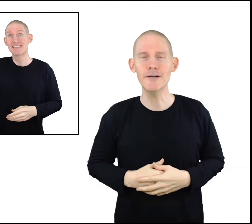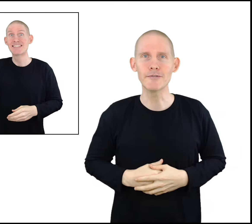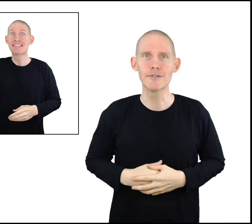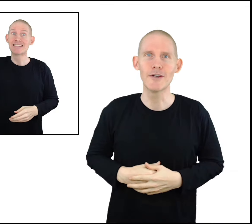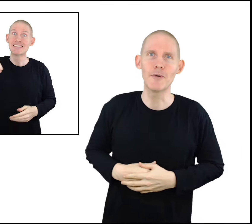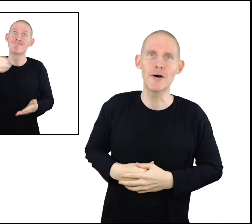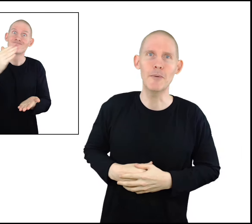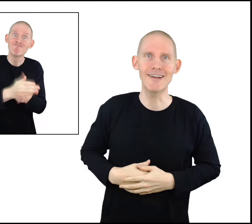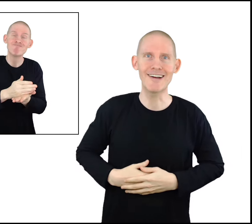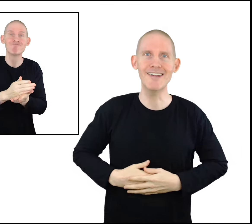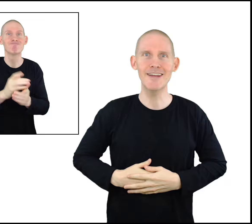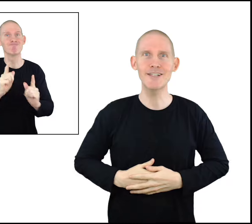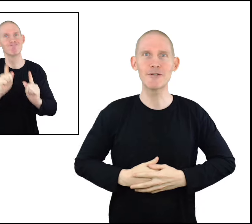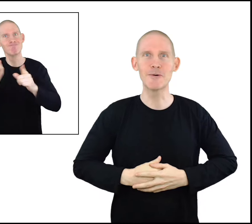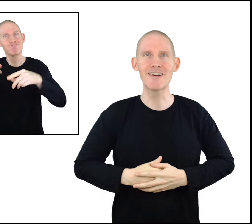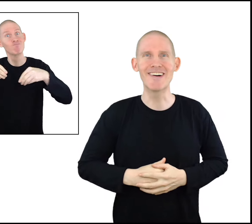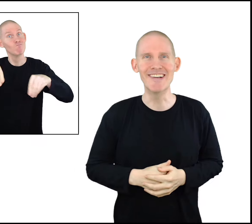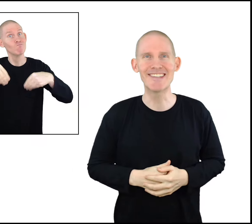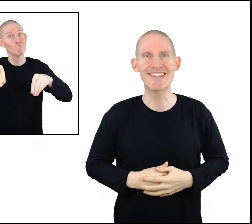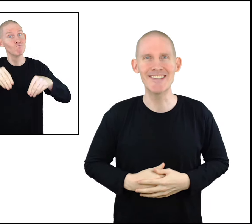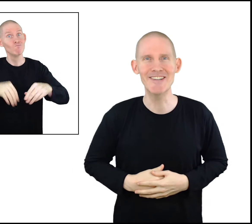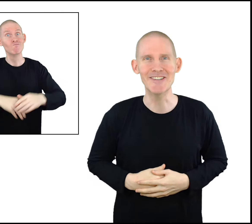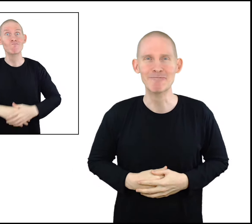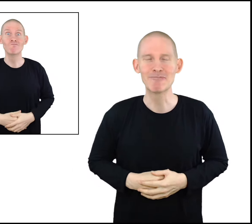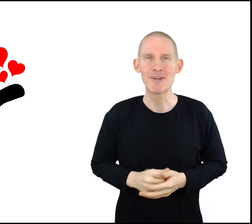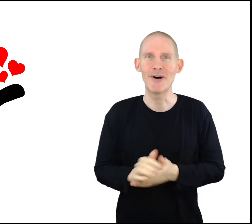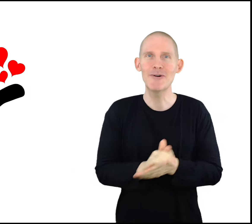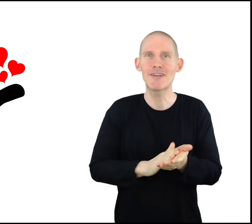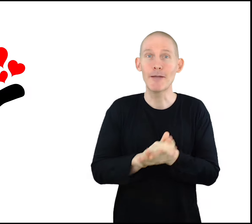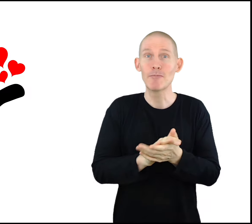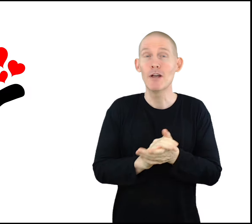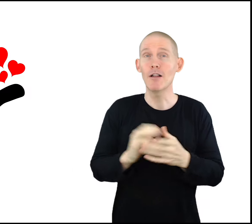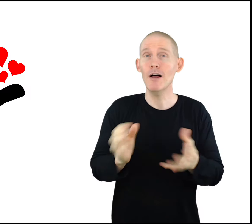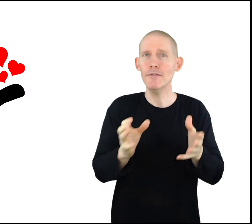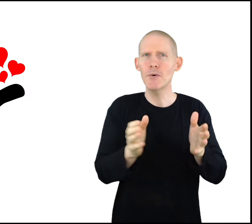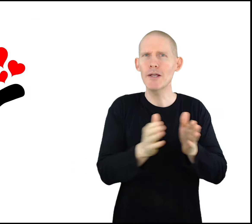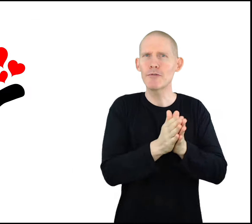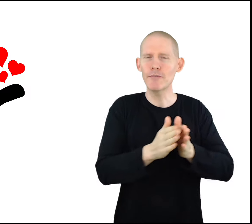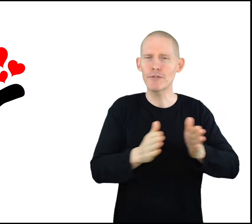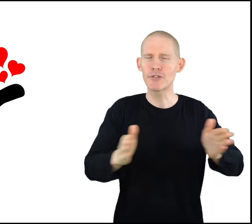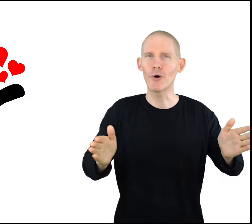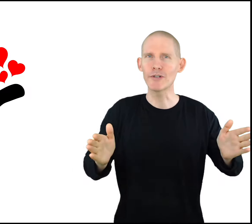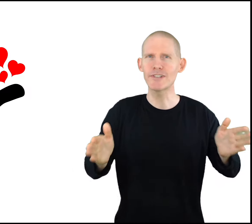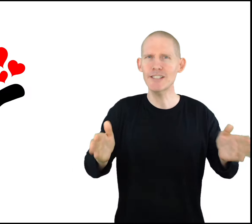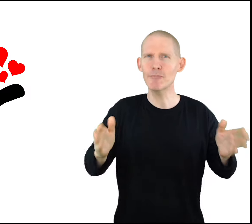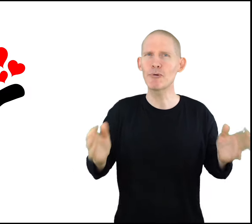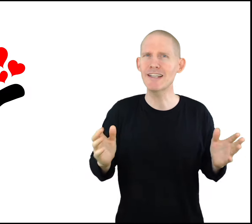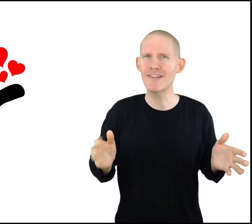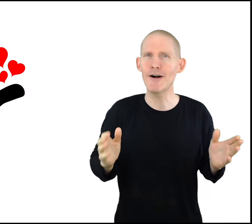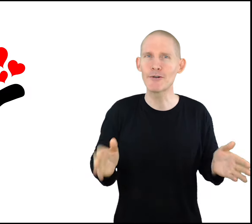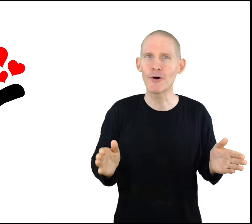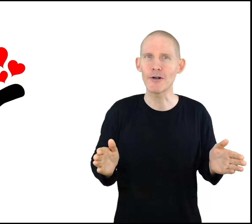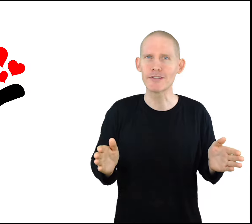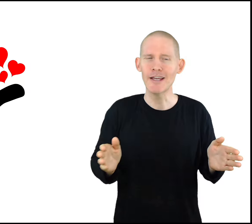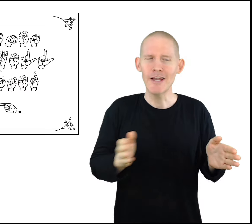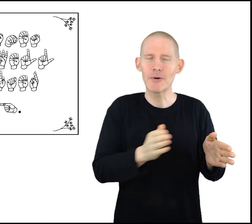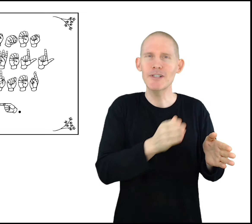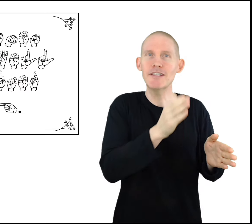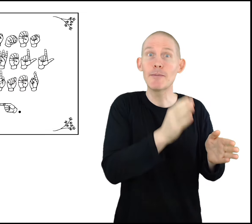narratives? Well, by golly, that's what we're going to do. Okay, along the way throughout this course, it's a pretty long course. We're going to take